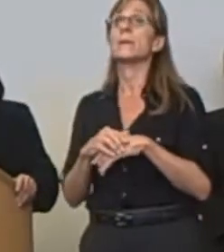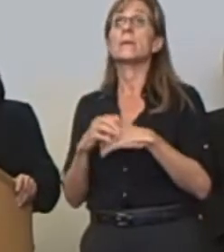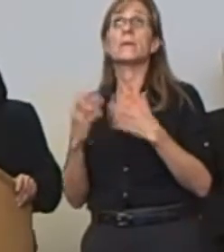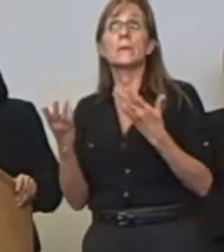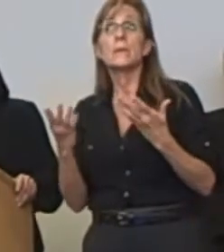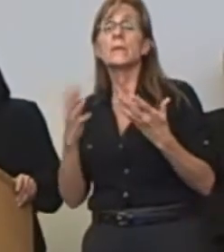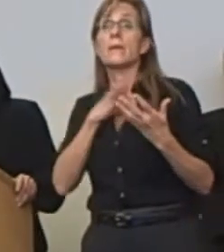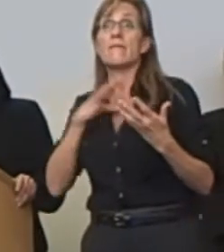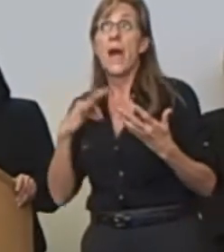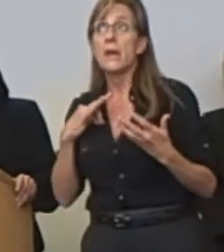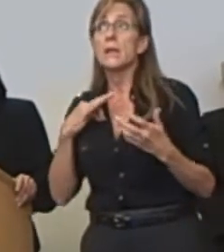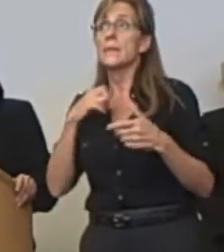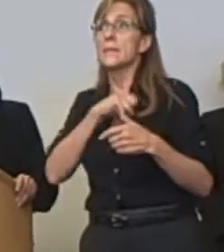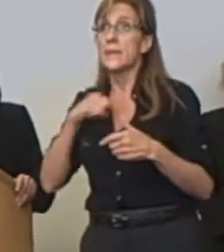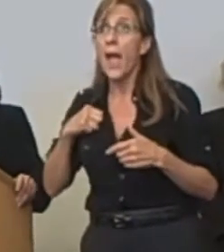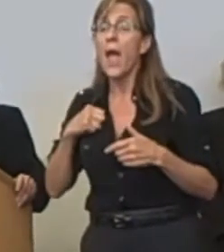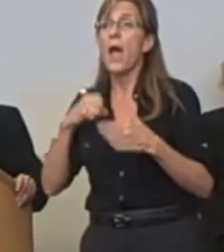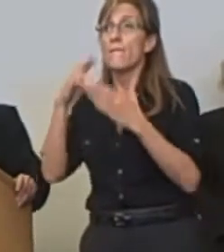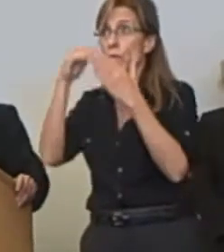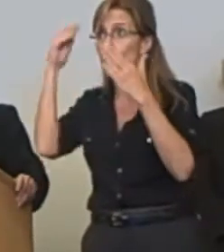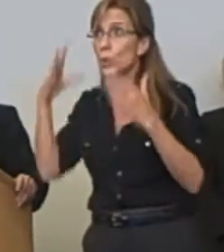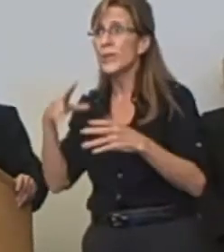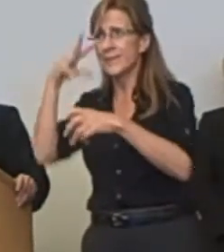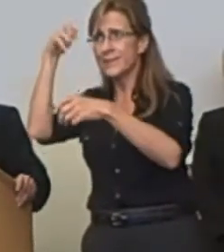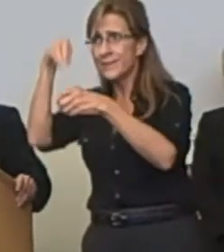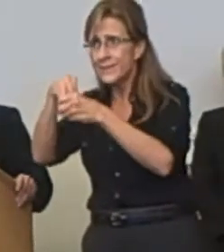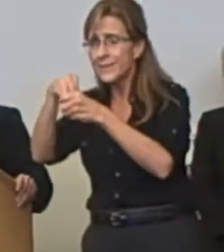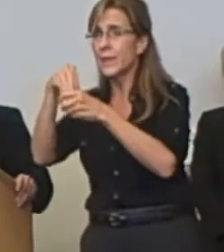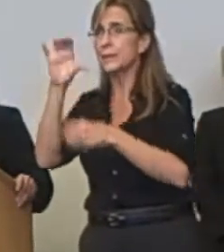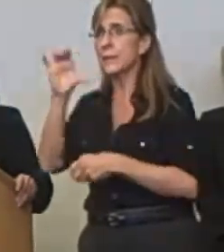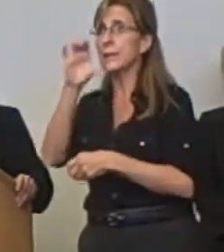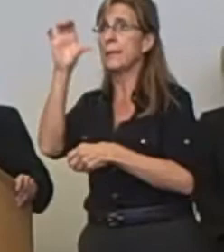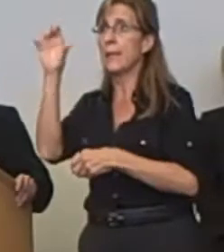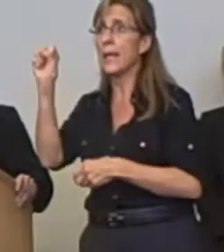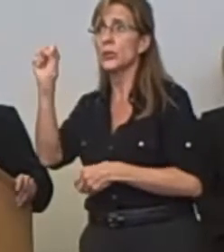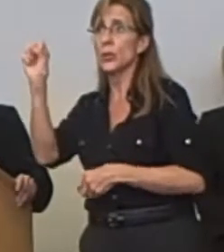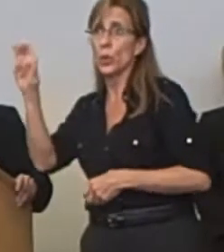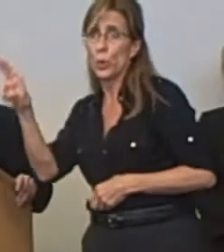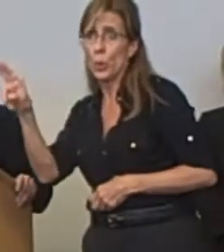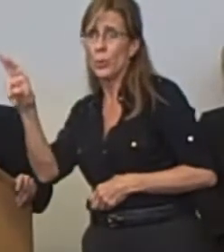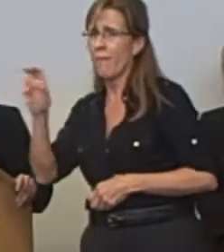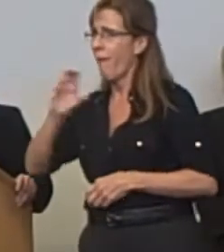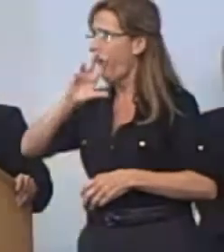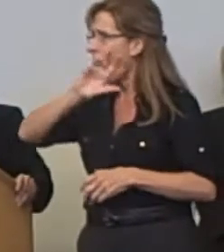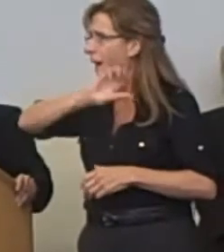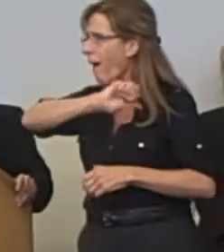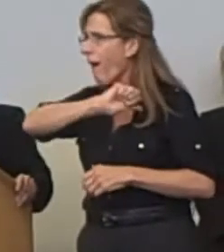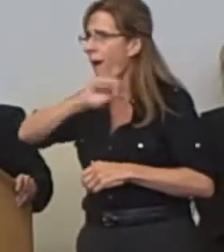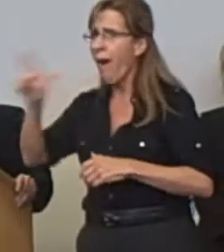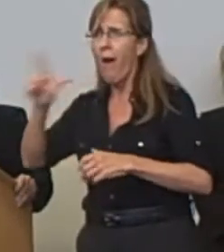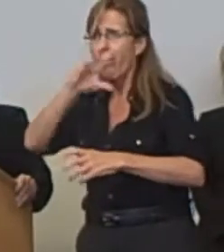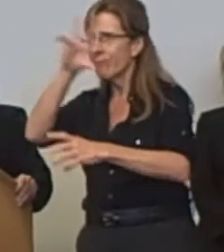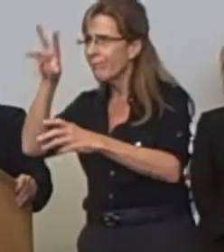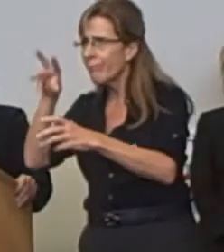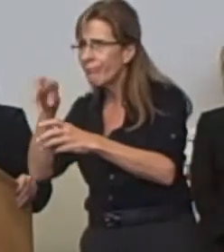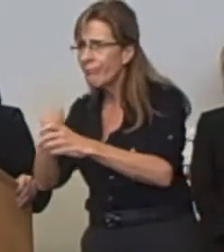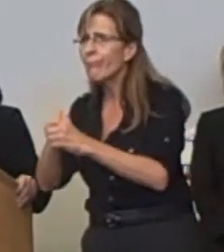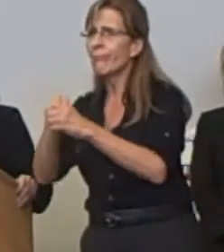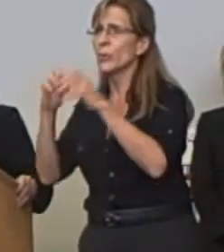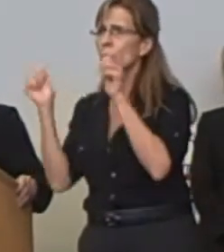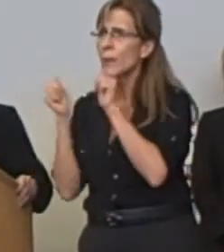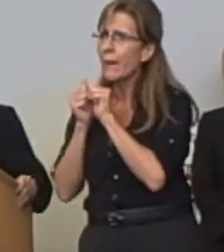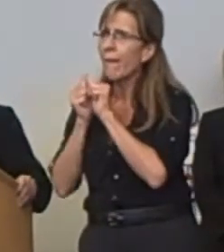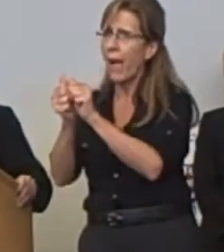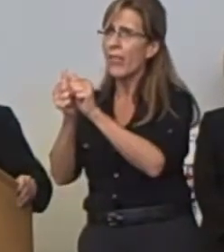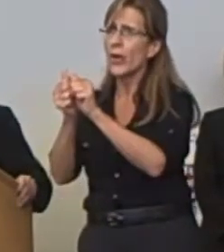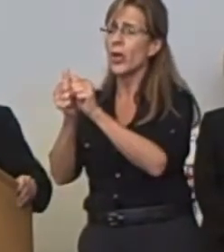The faculty, staff, and students in the CSU are all in this together. They are